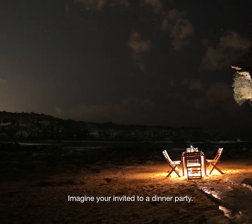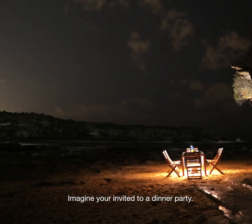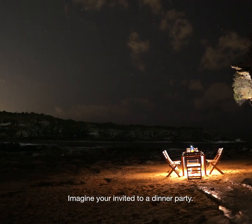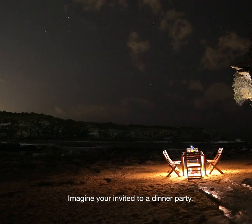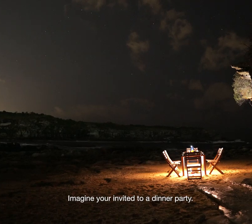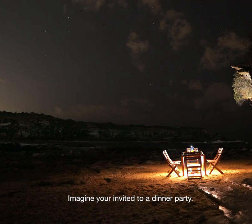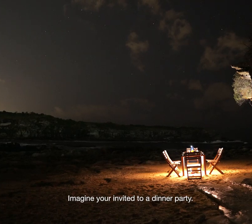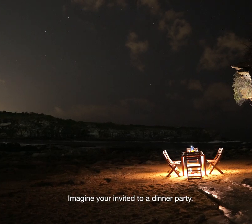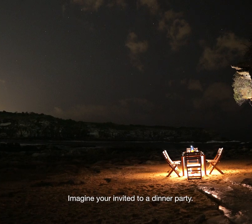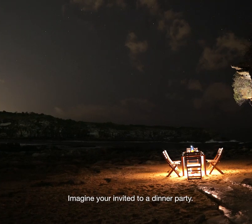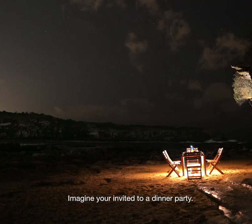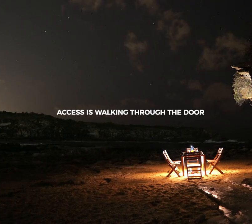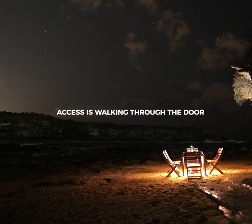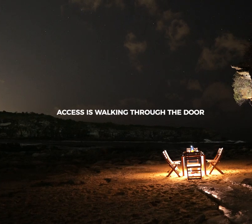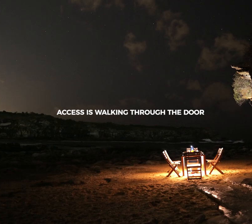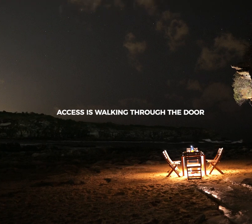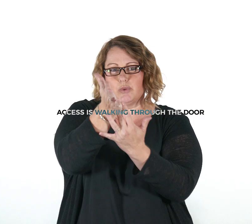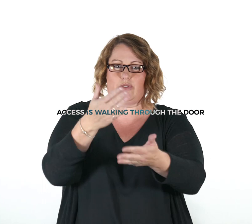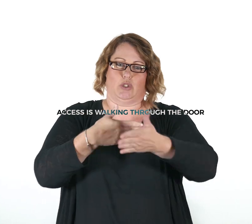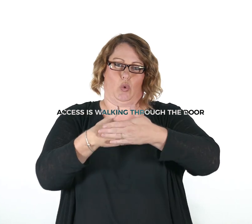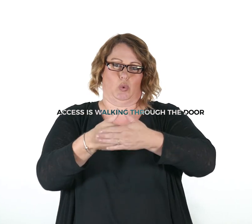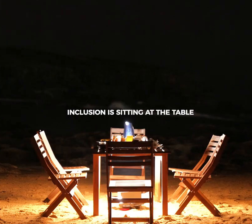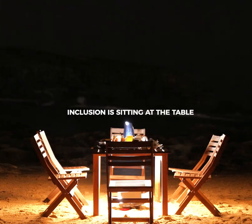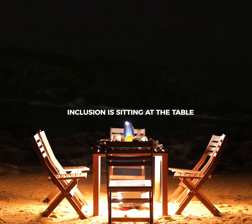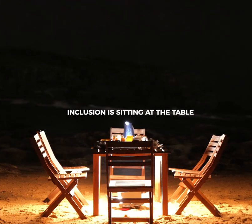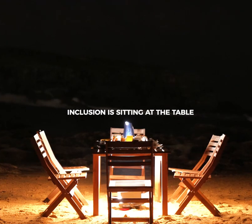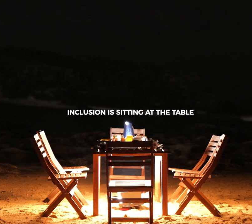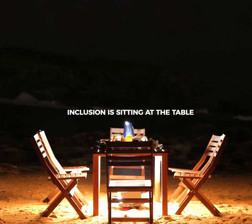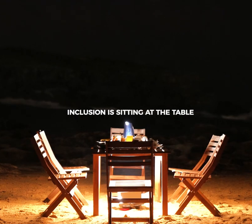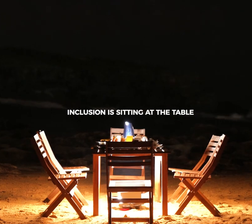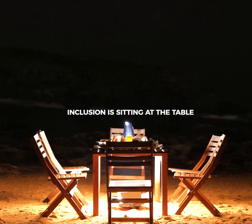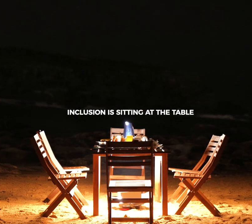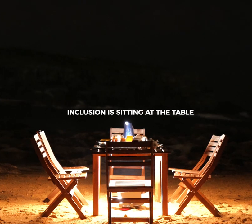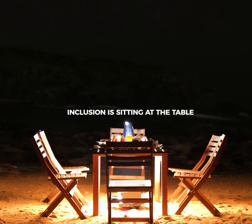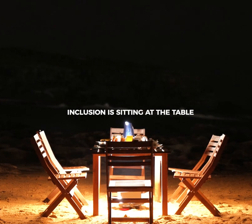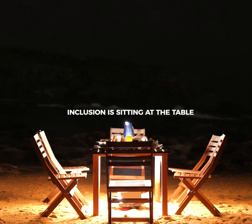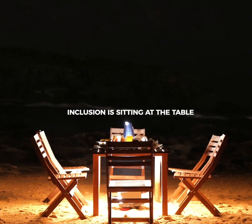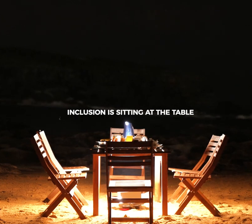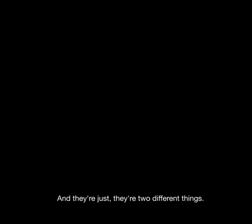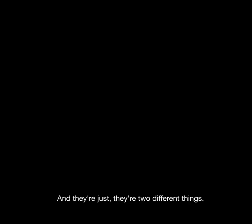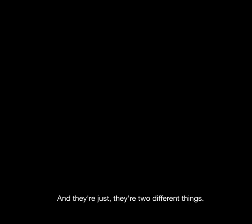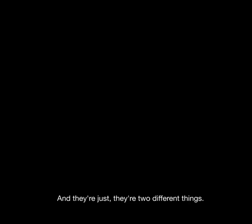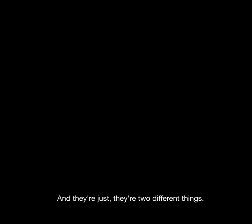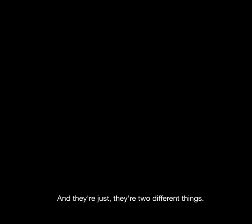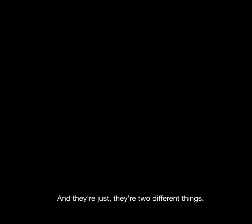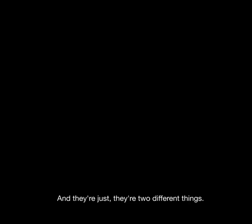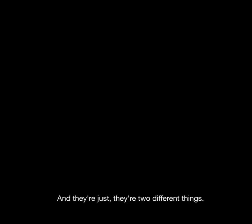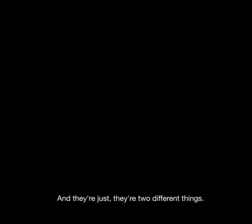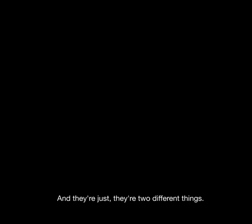you know access is walking through the door inclusion is sitting at the table and they're just they're two different things